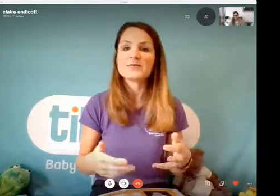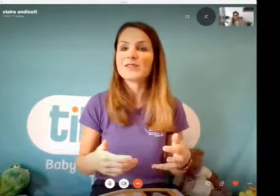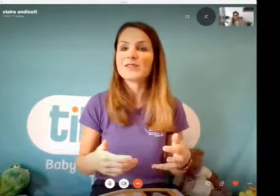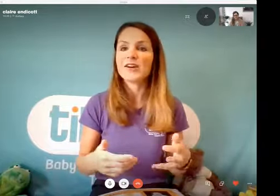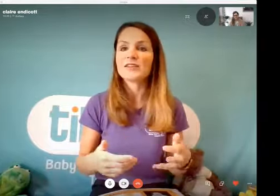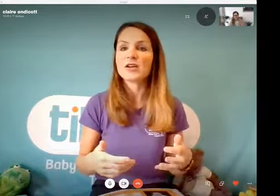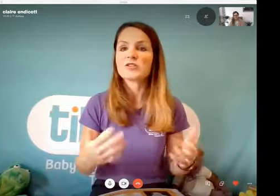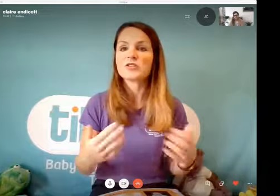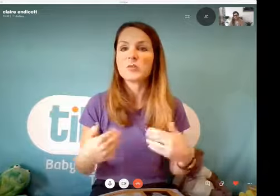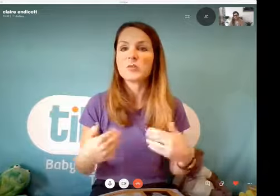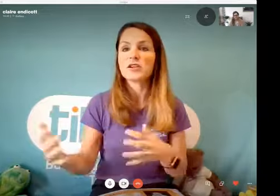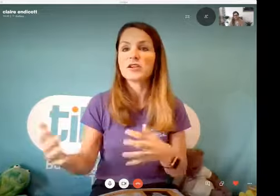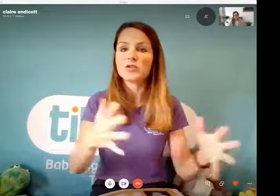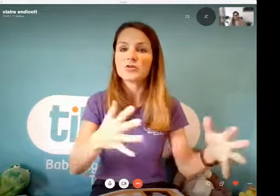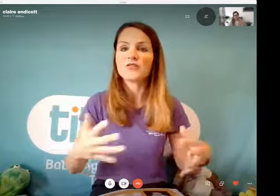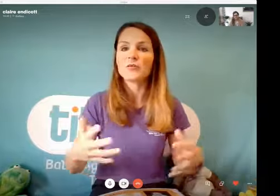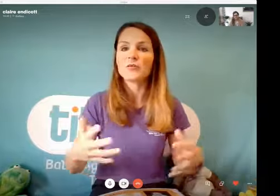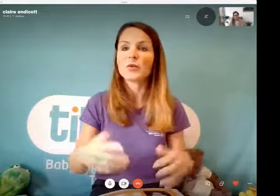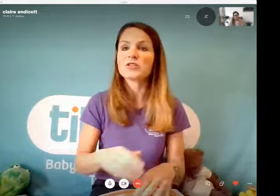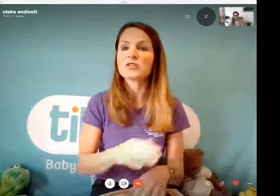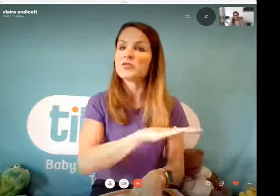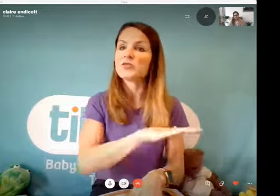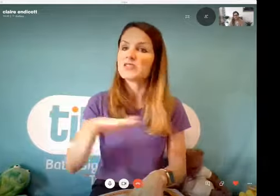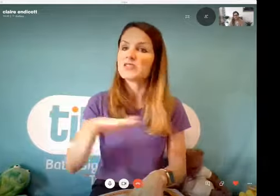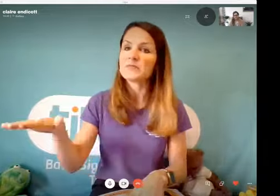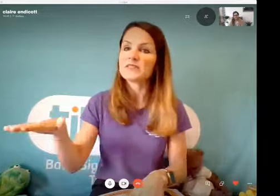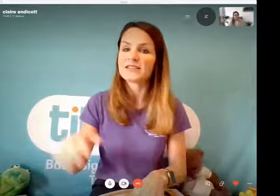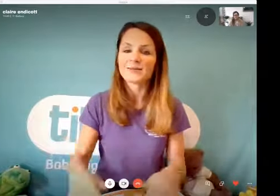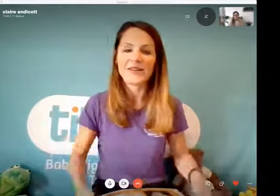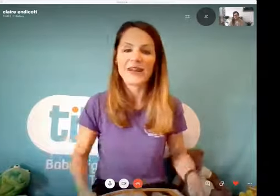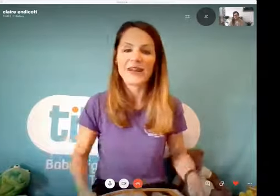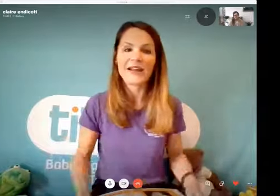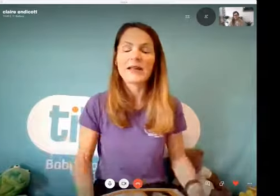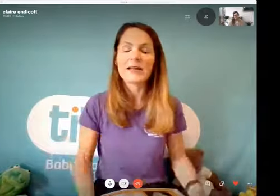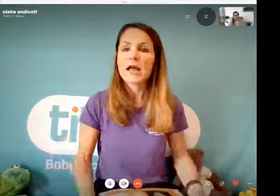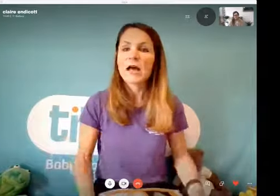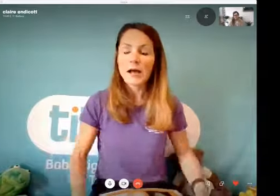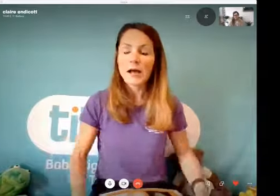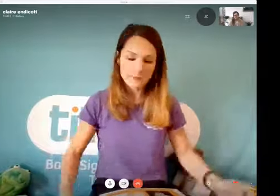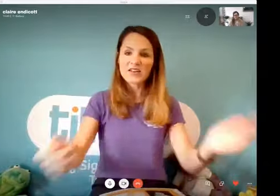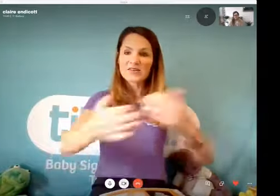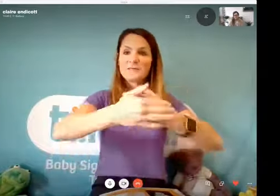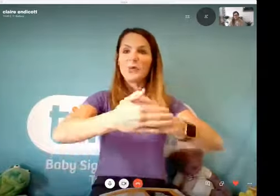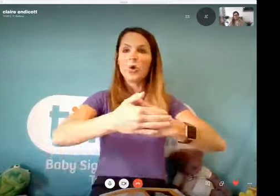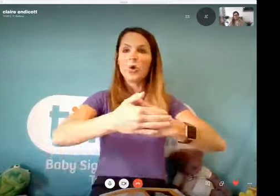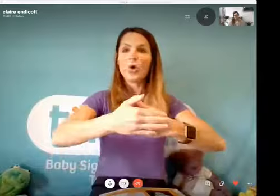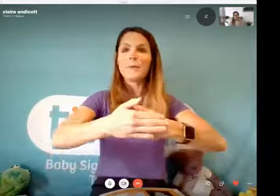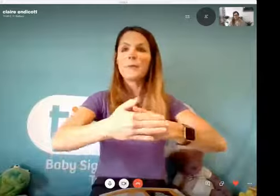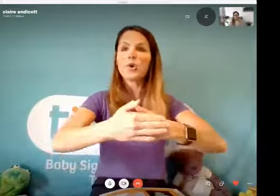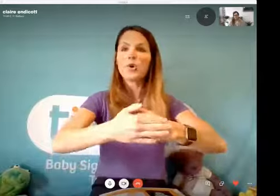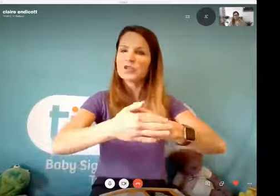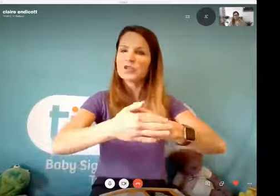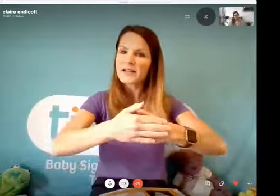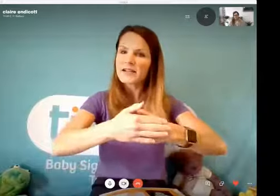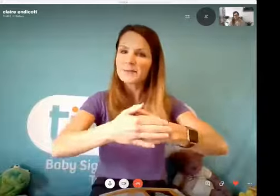don't switch them and use different ones. Use the same system, okay? But this one is more. More. Would you like some more